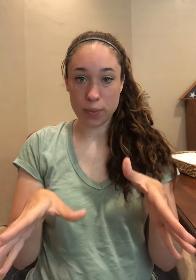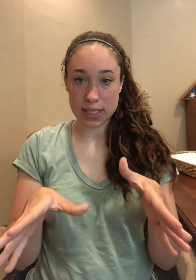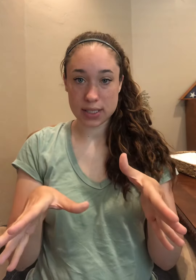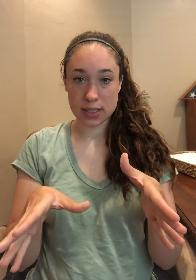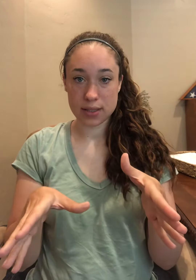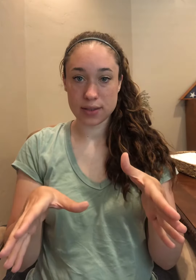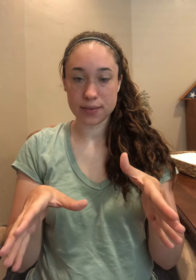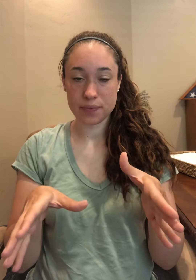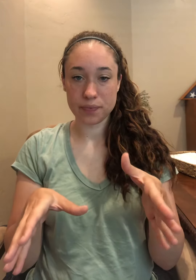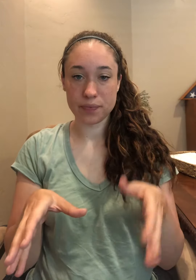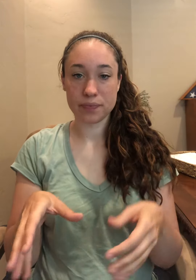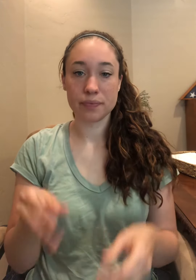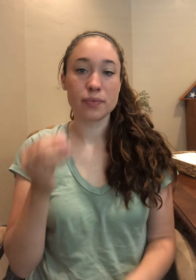Homeless.